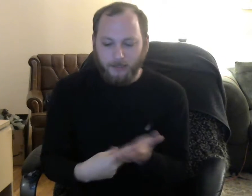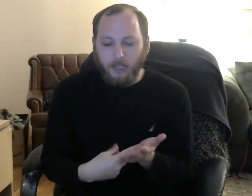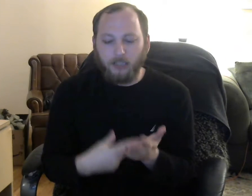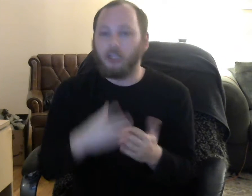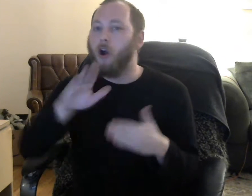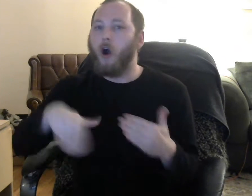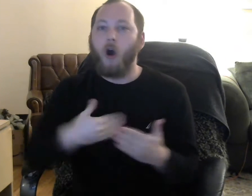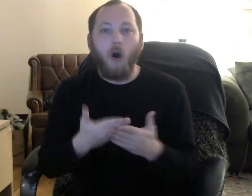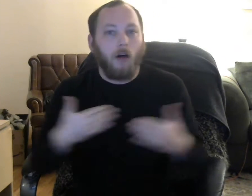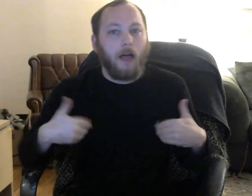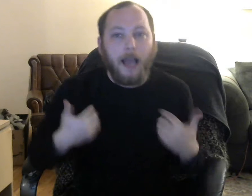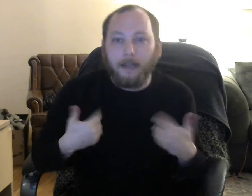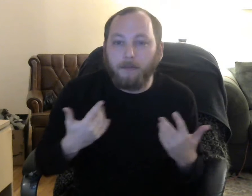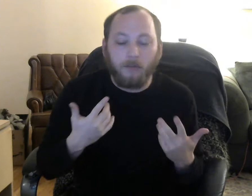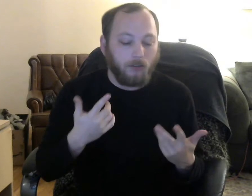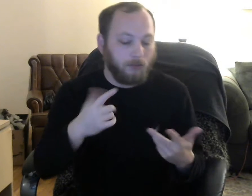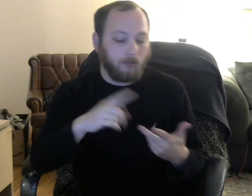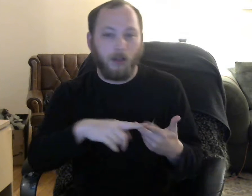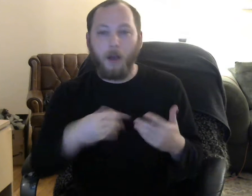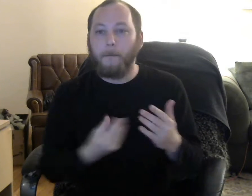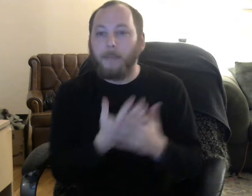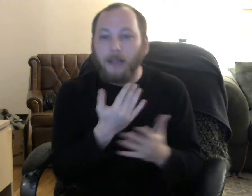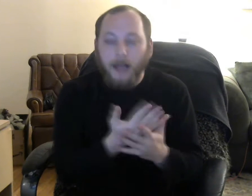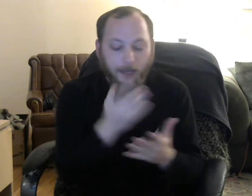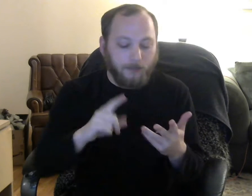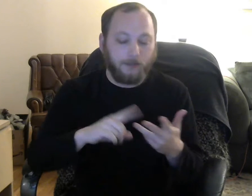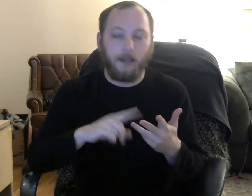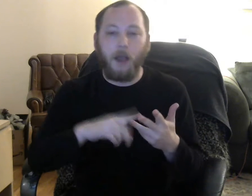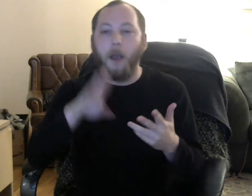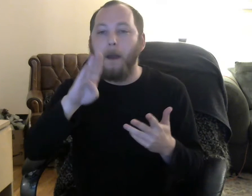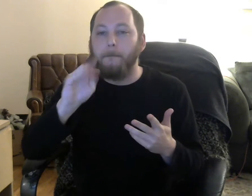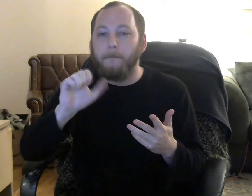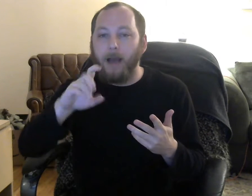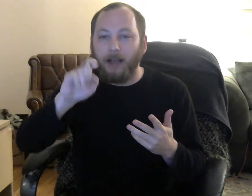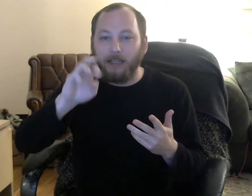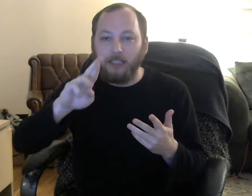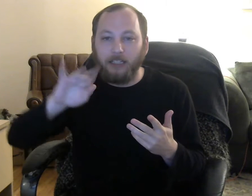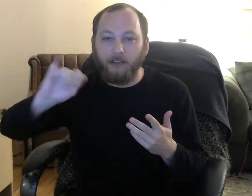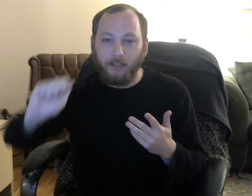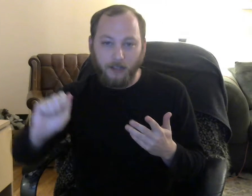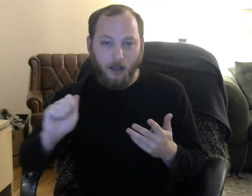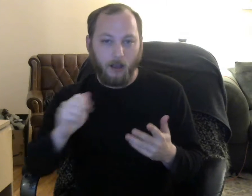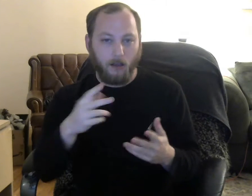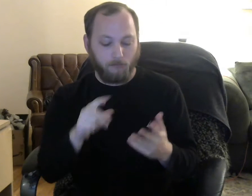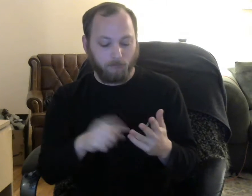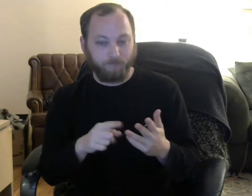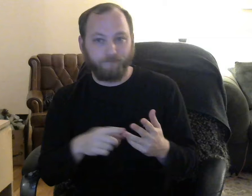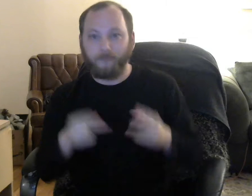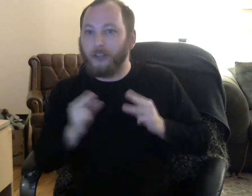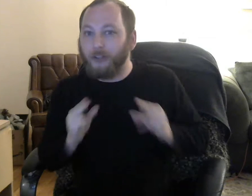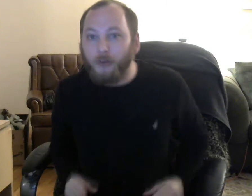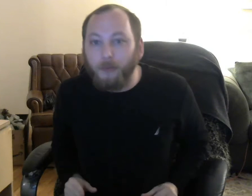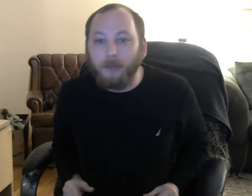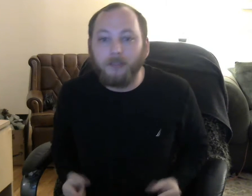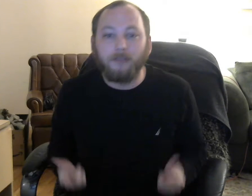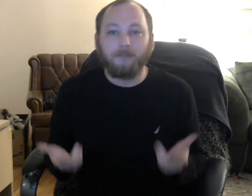about bacteria. And it really is fascinating. How do we start off with inanimate molecules and atoms? This